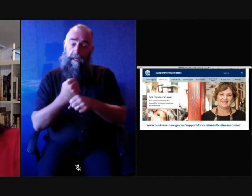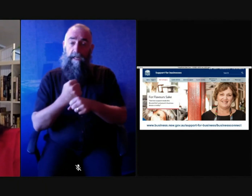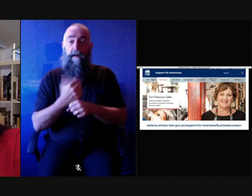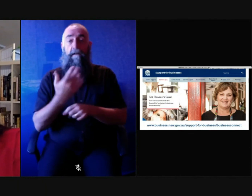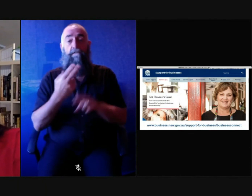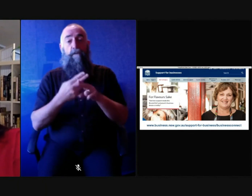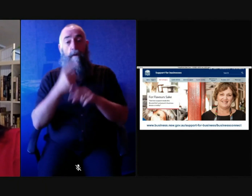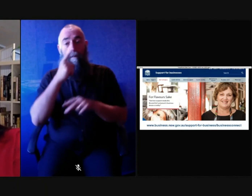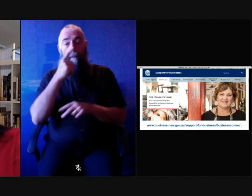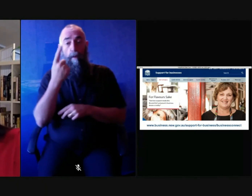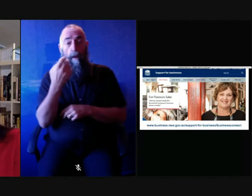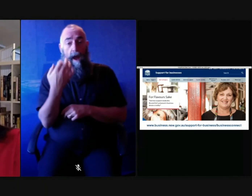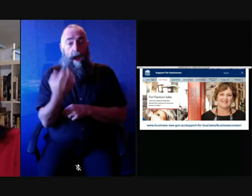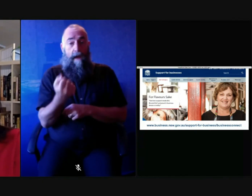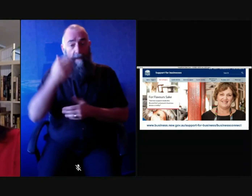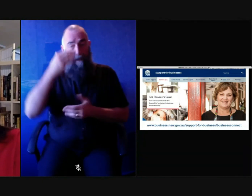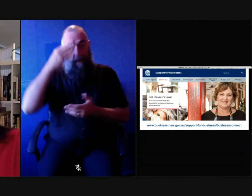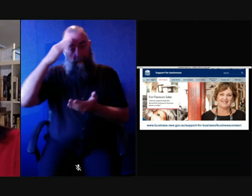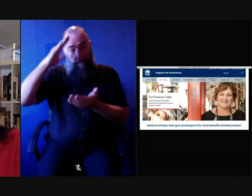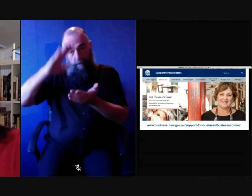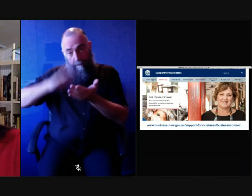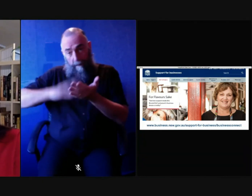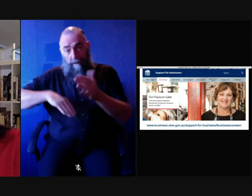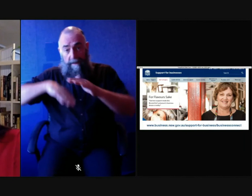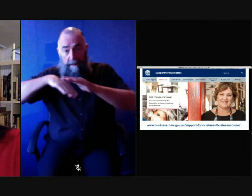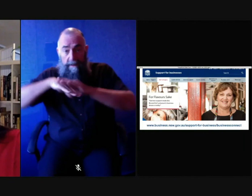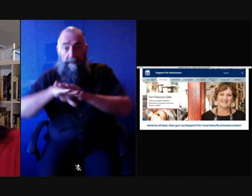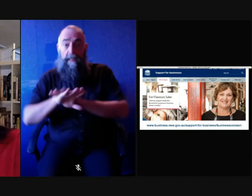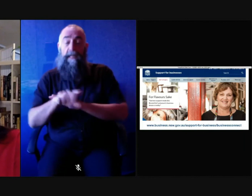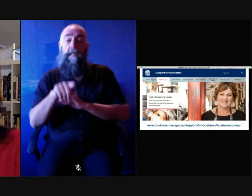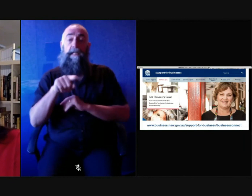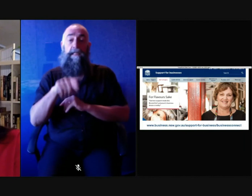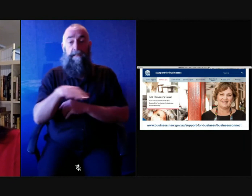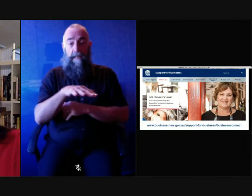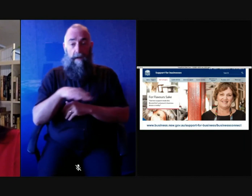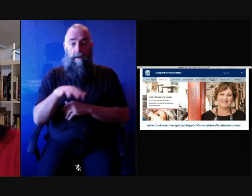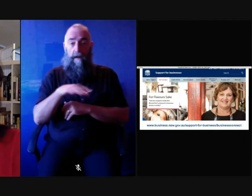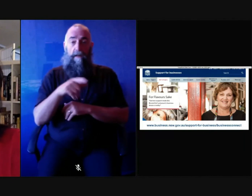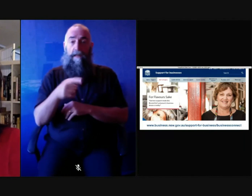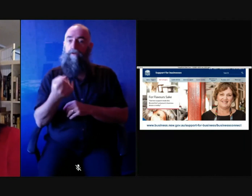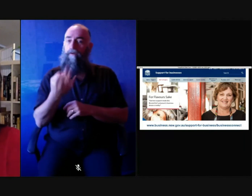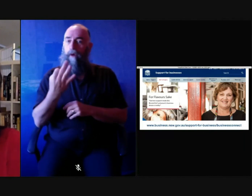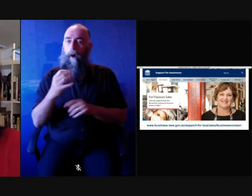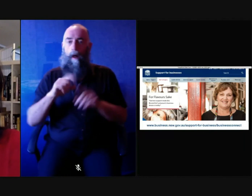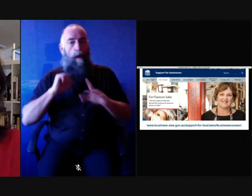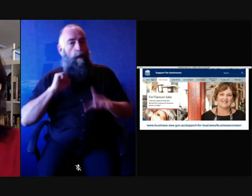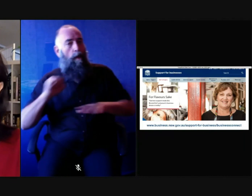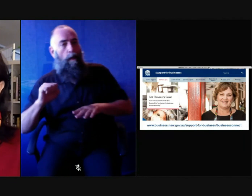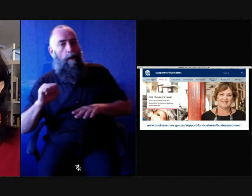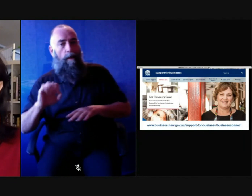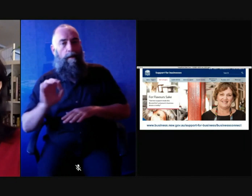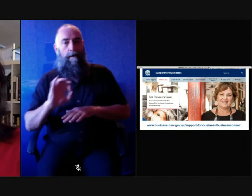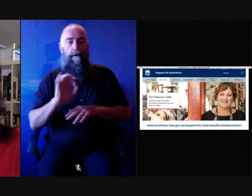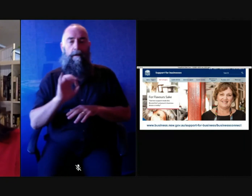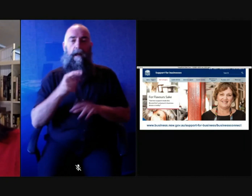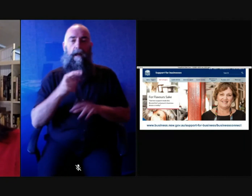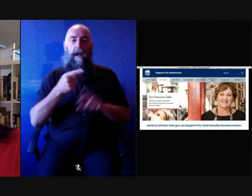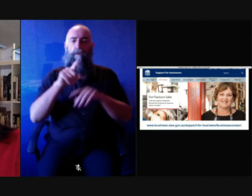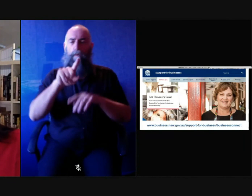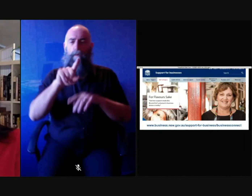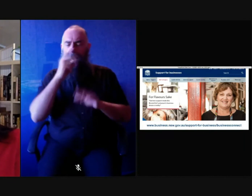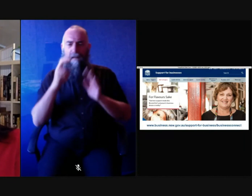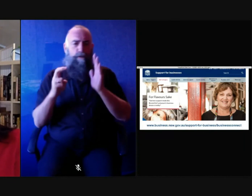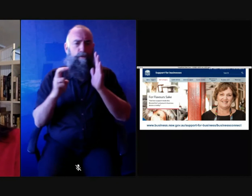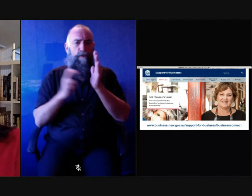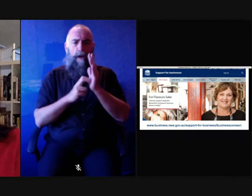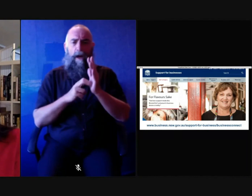screen industry. There is absolutely no catch. You can sign up for it whenever you like. If you're struggling with the sign-up process, just